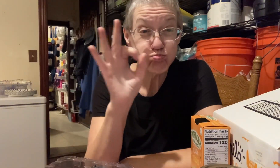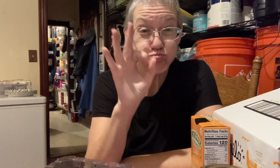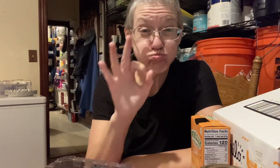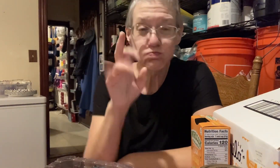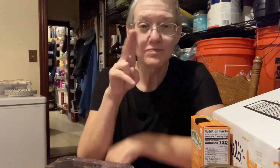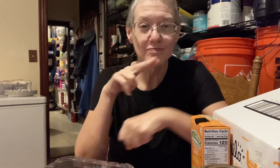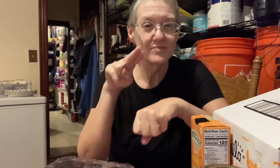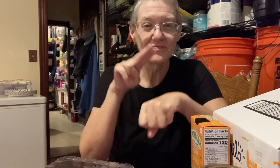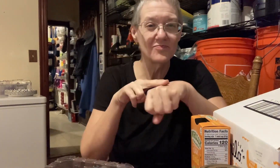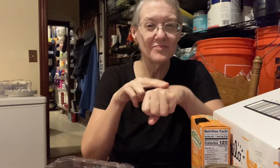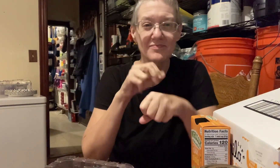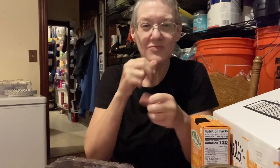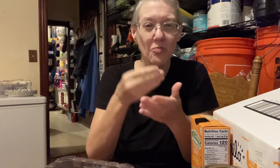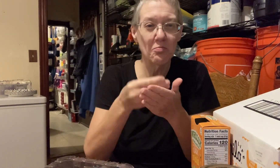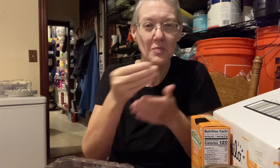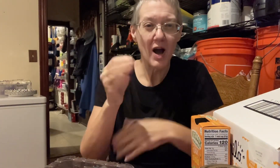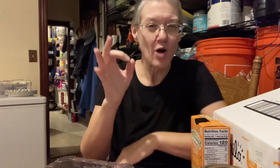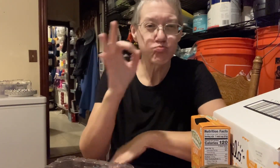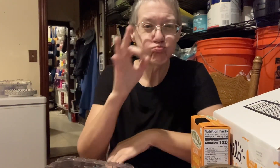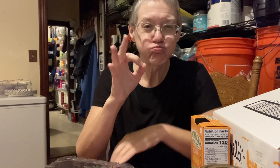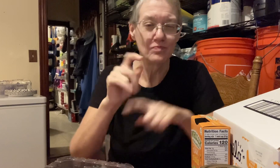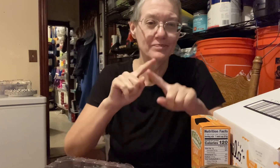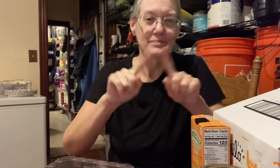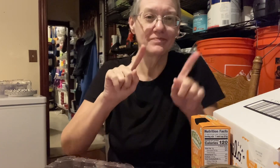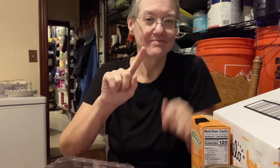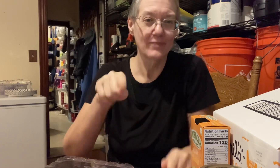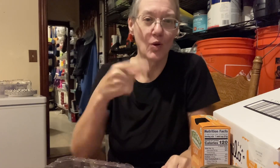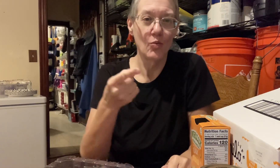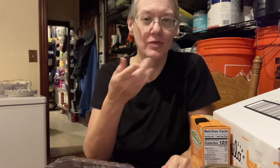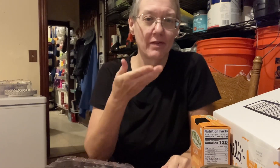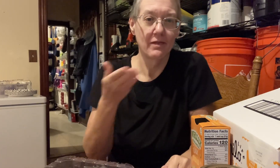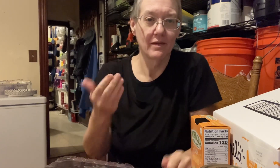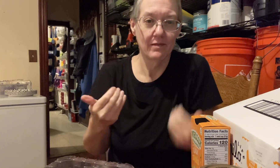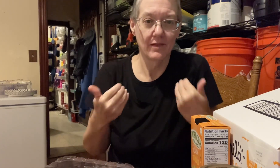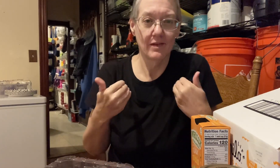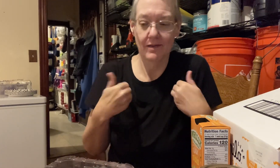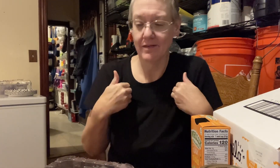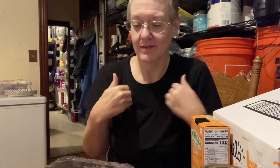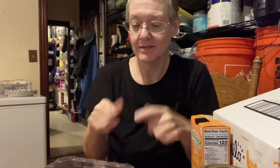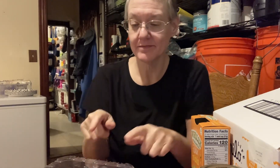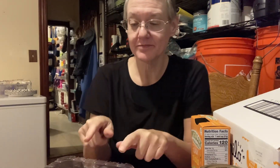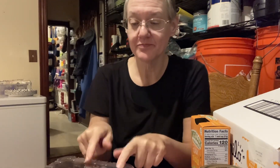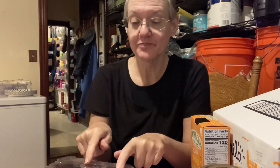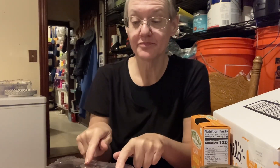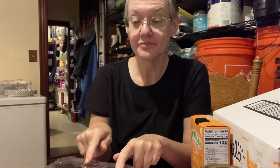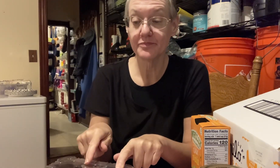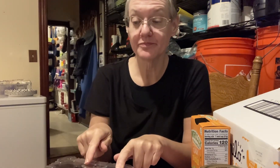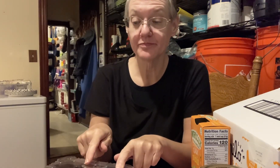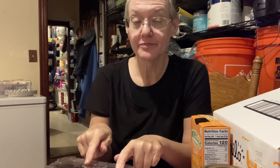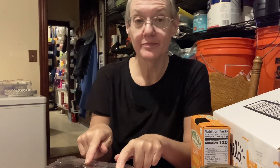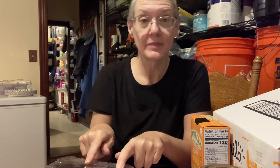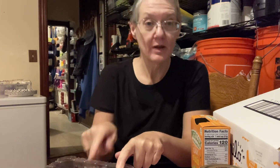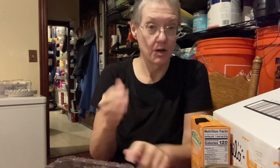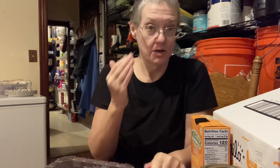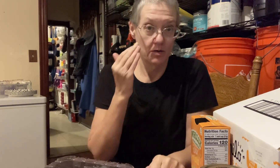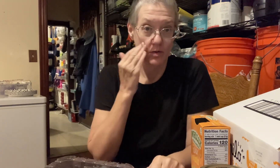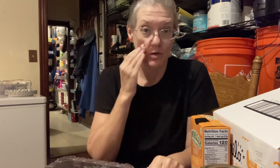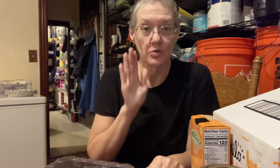These are huge, and normally I wouldn't buy the huge ones, but those are the only ones they had. Now,